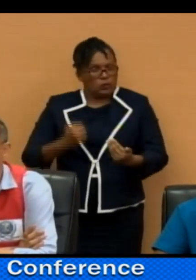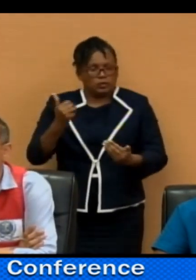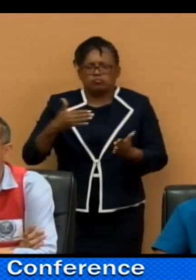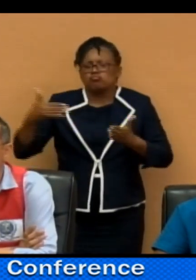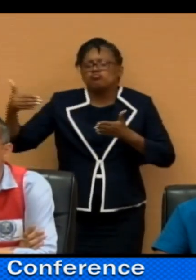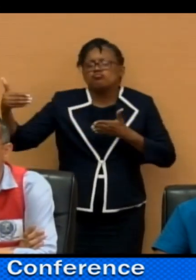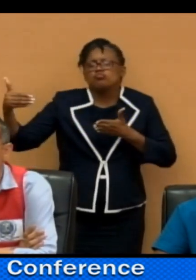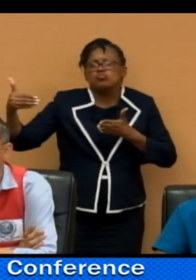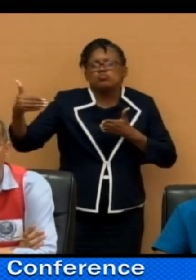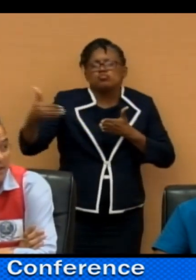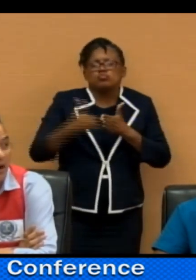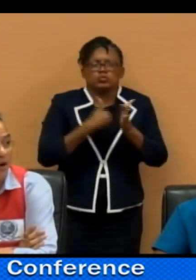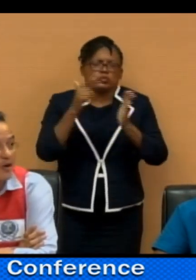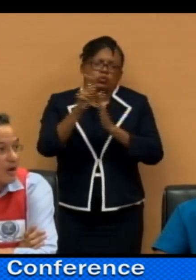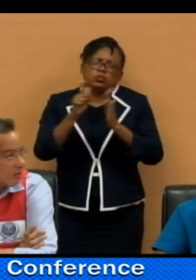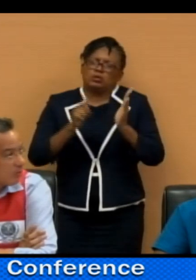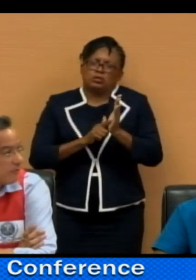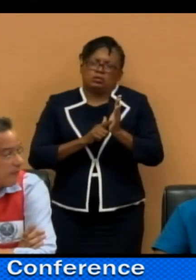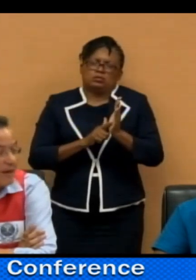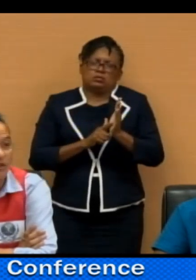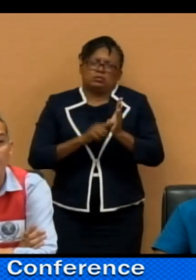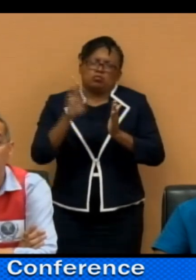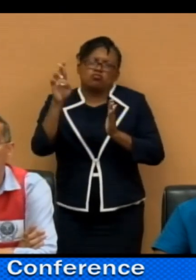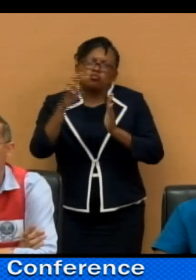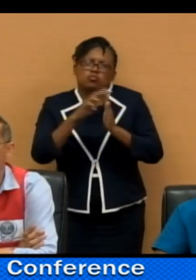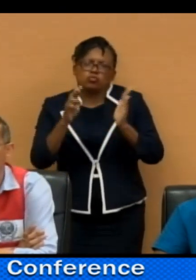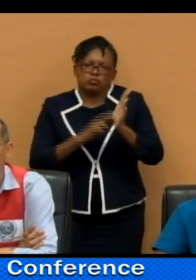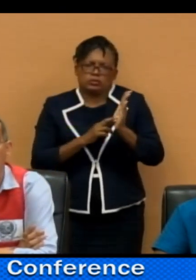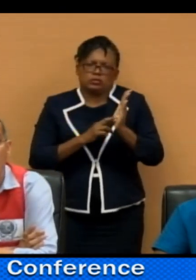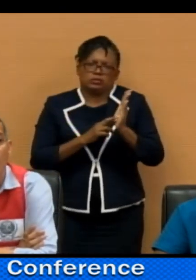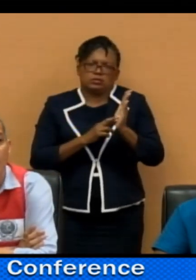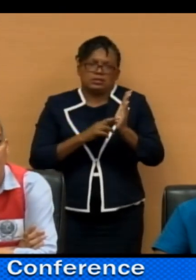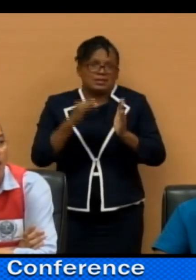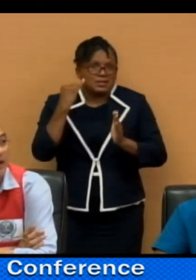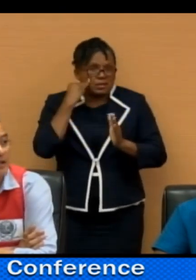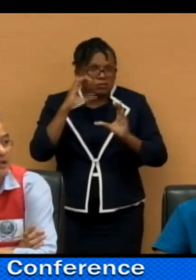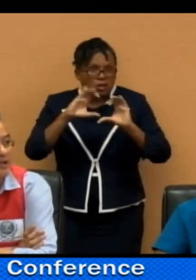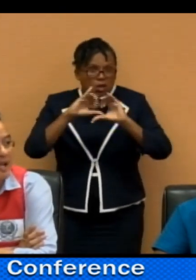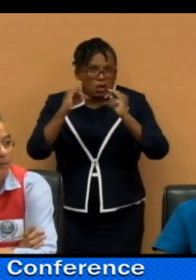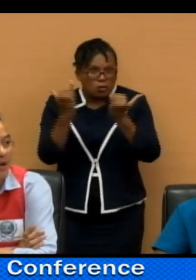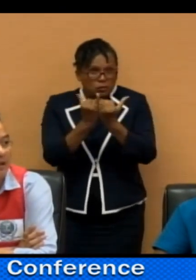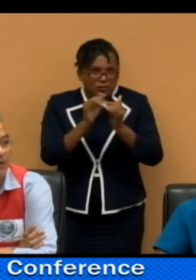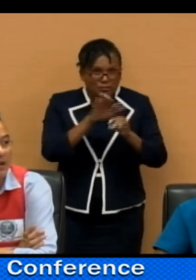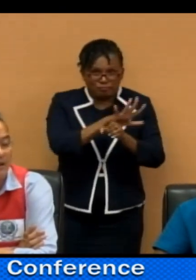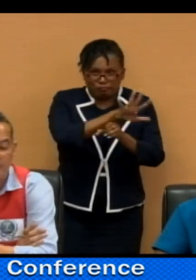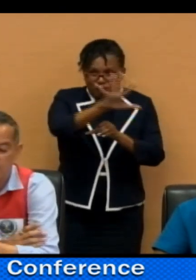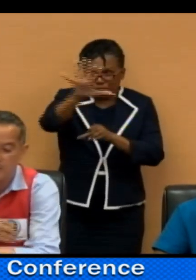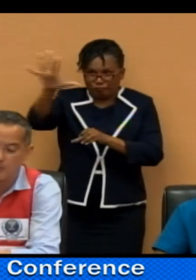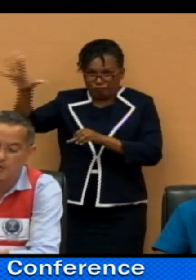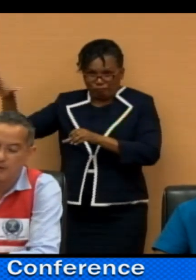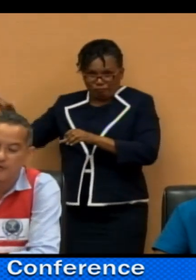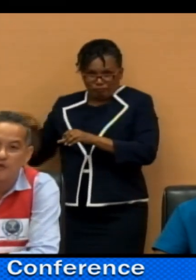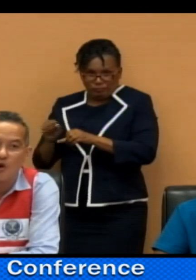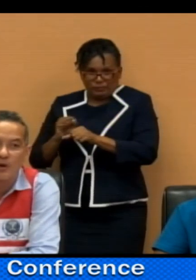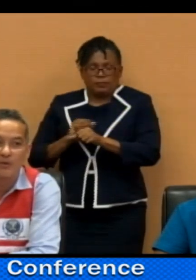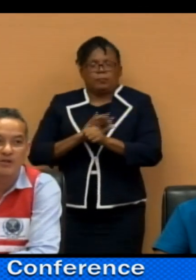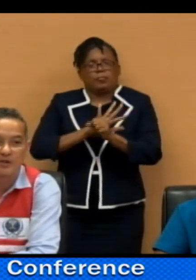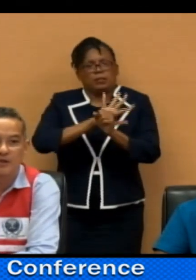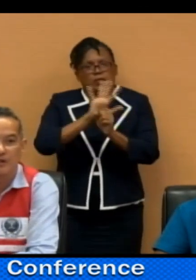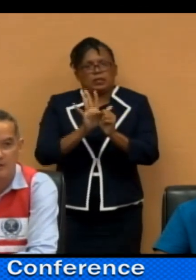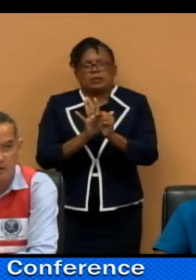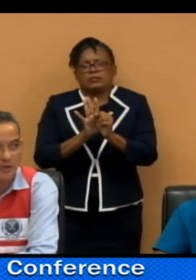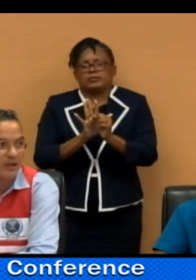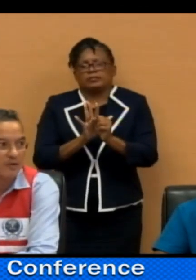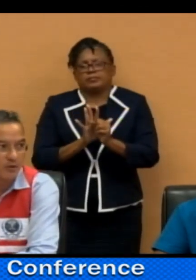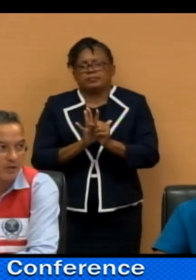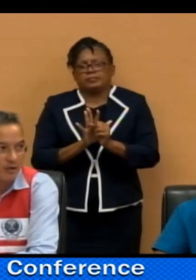measures which, whether or not we find community spread for us in the same way that we have been moving forward with certain